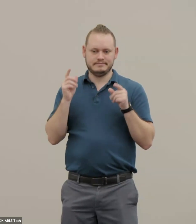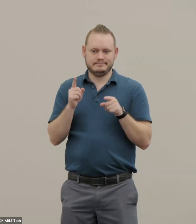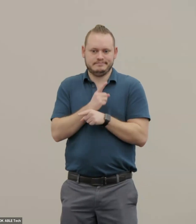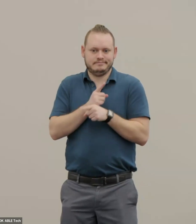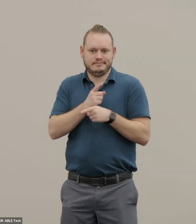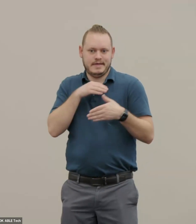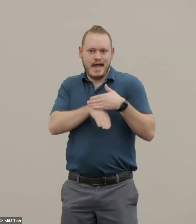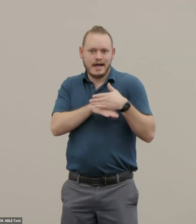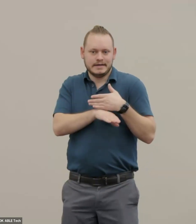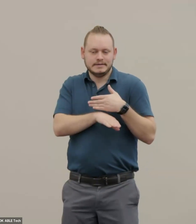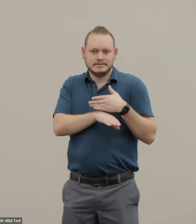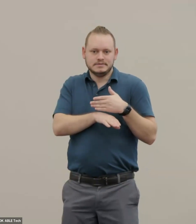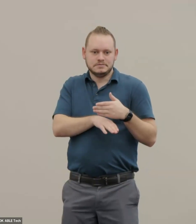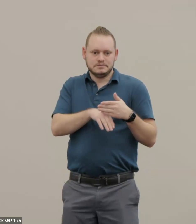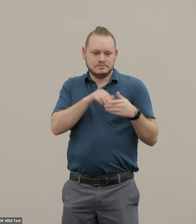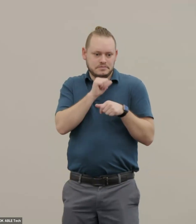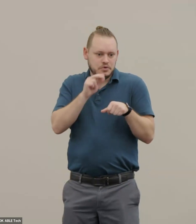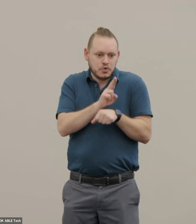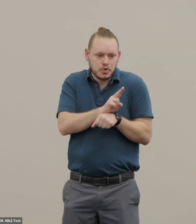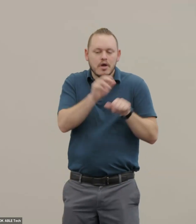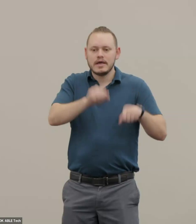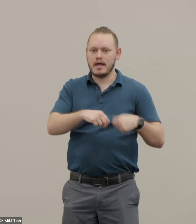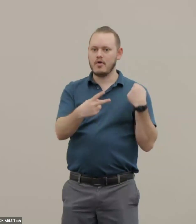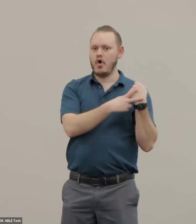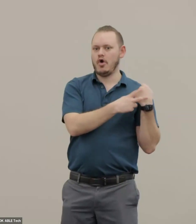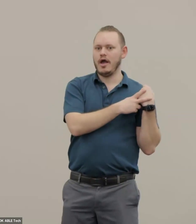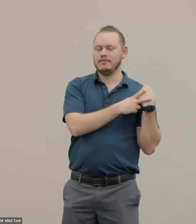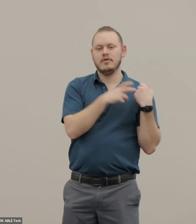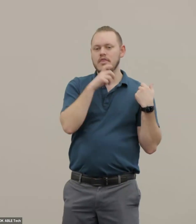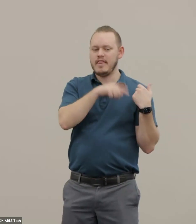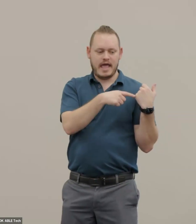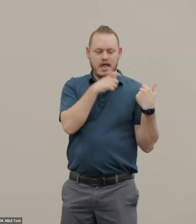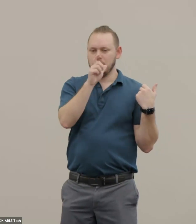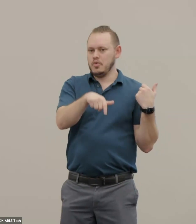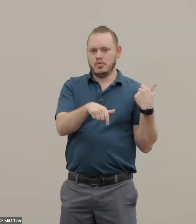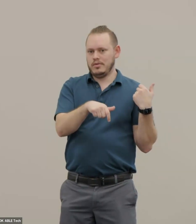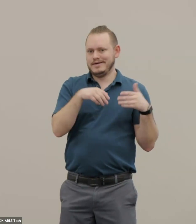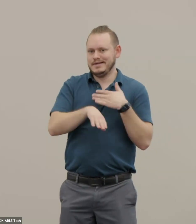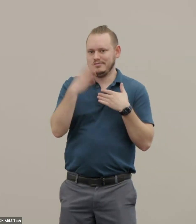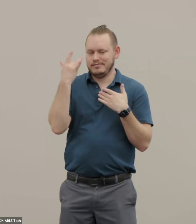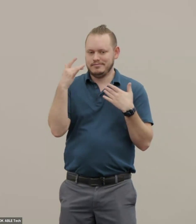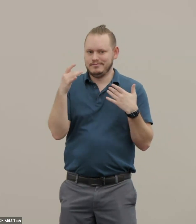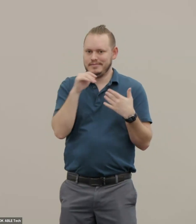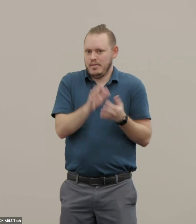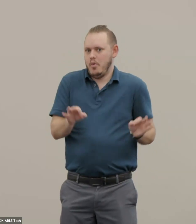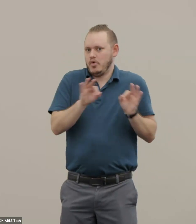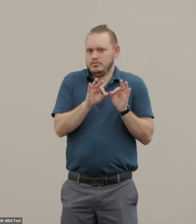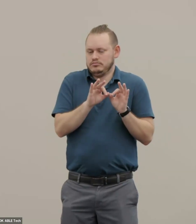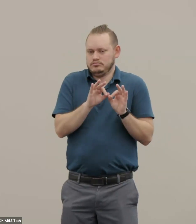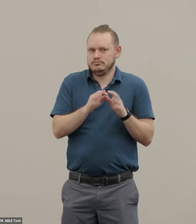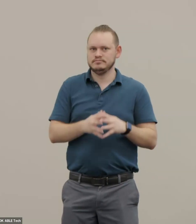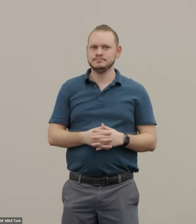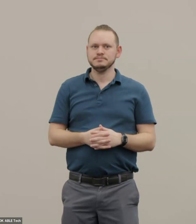can be archived. And we do not need to make that content accessible because, it's not important.